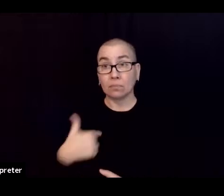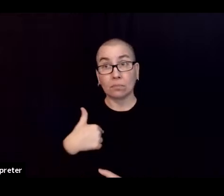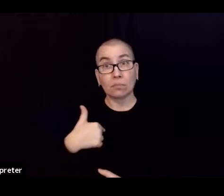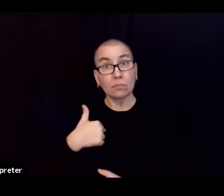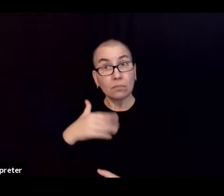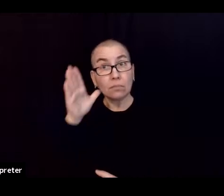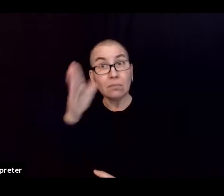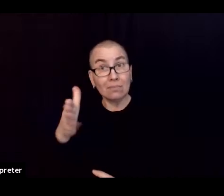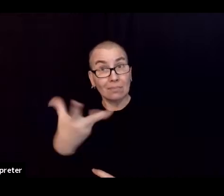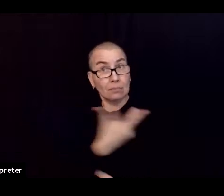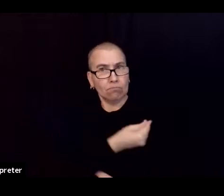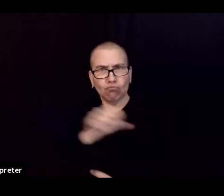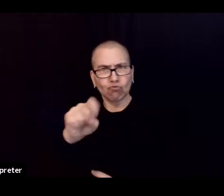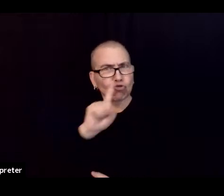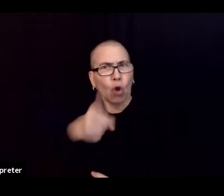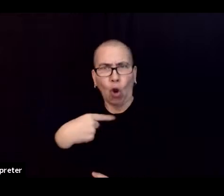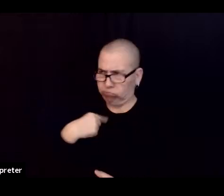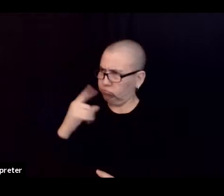they are more confident that